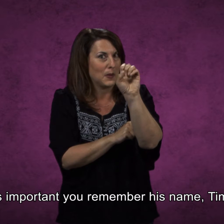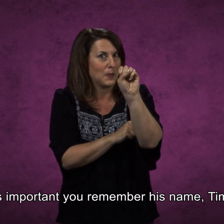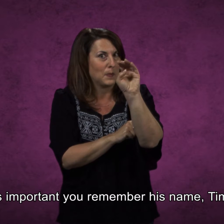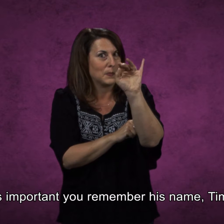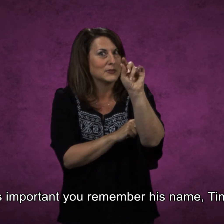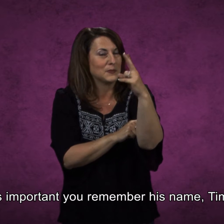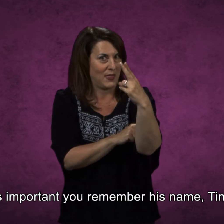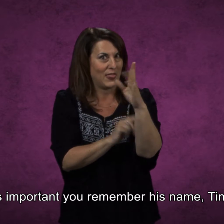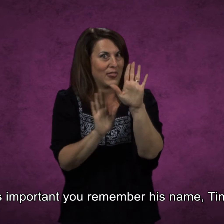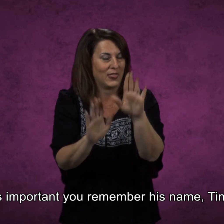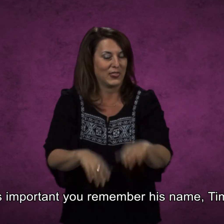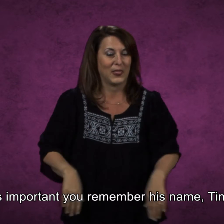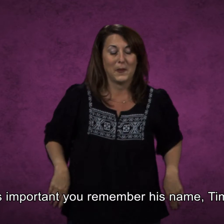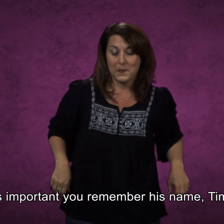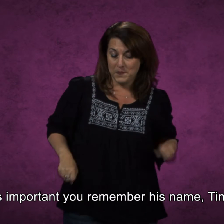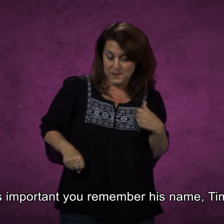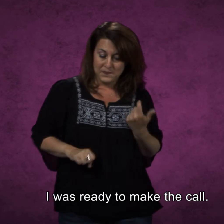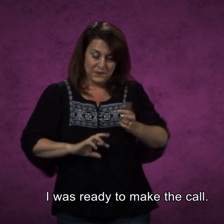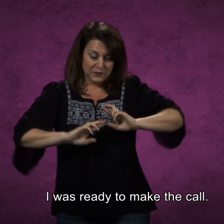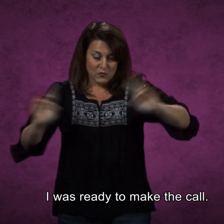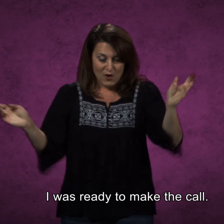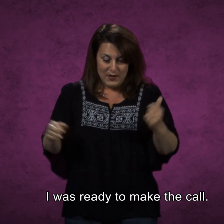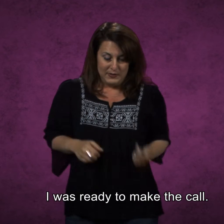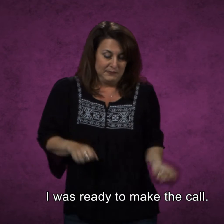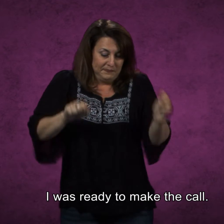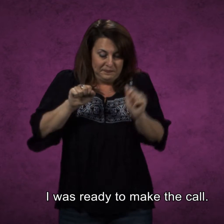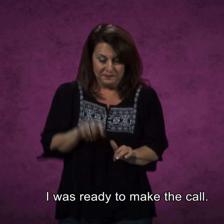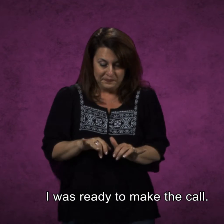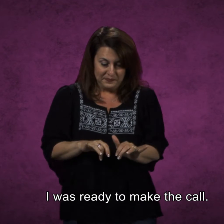Smith. I was ready to make the call.